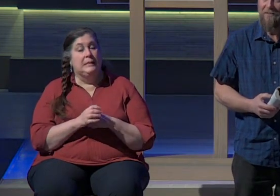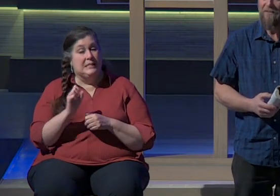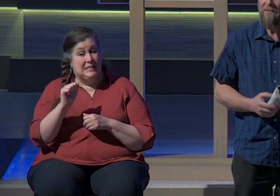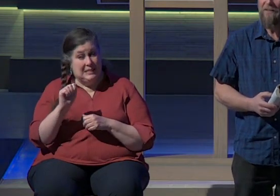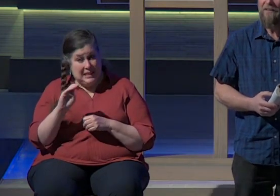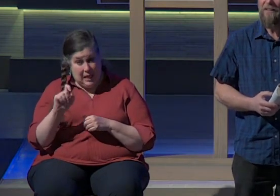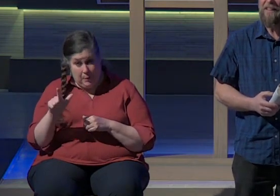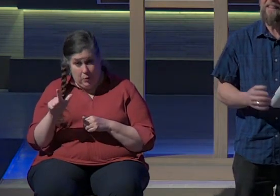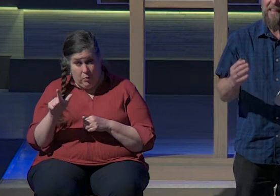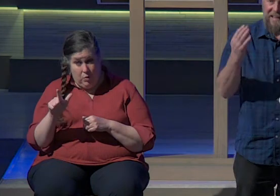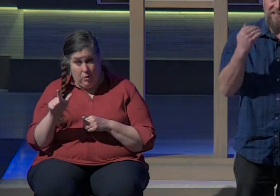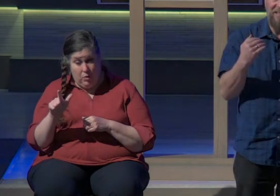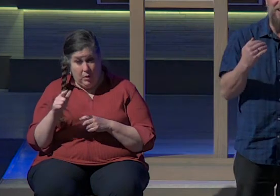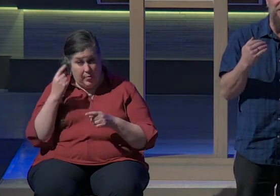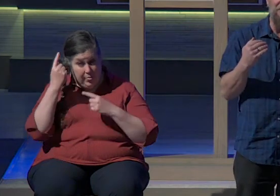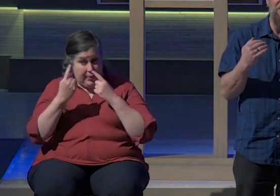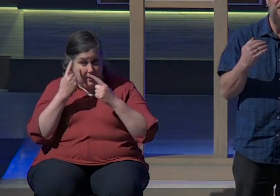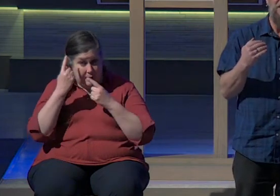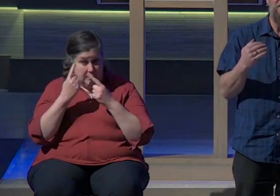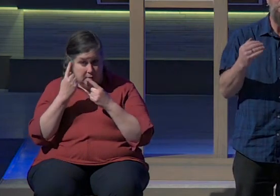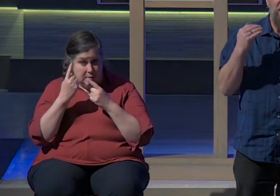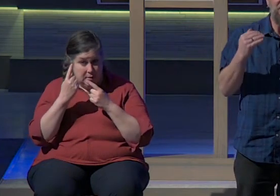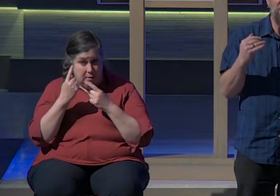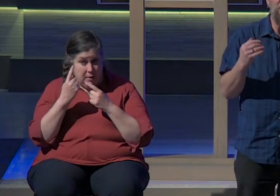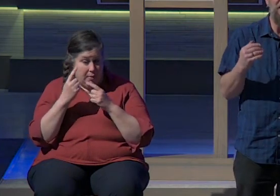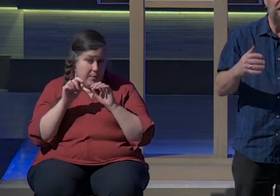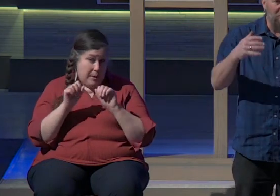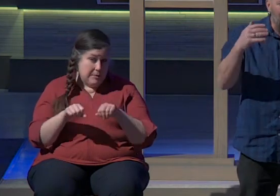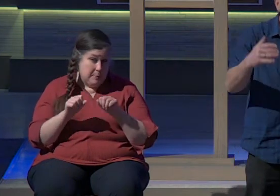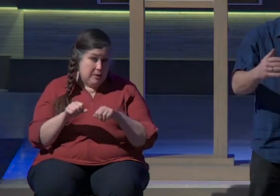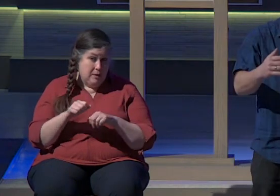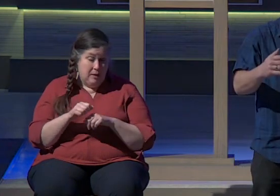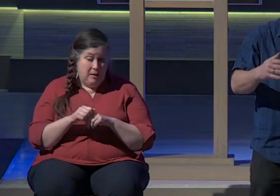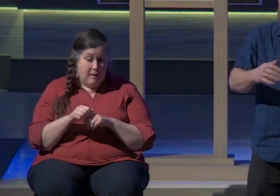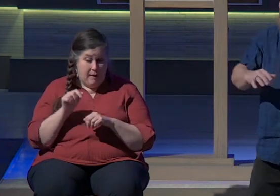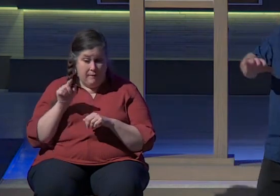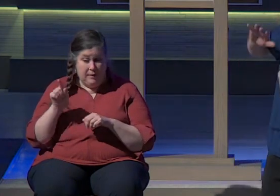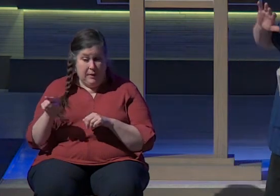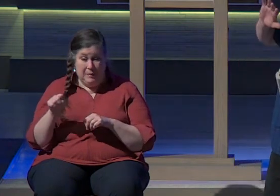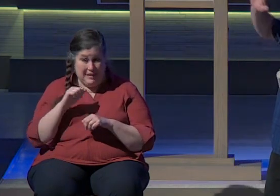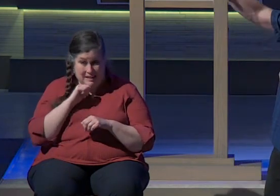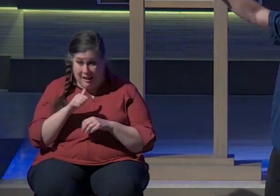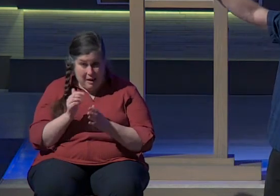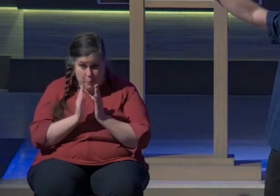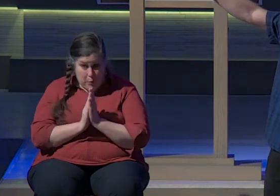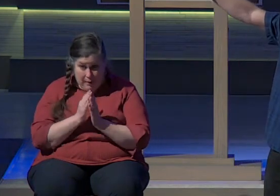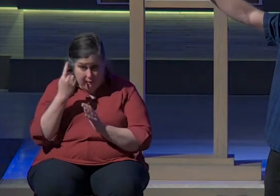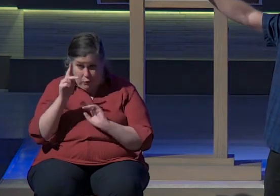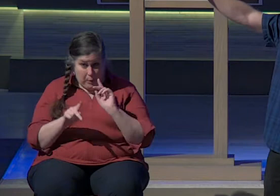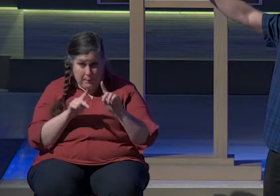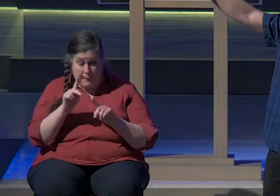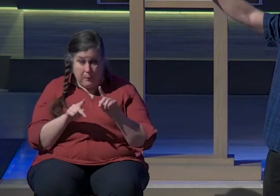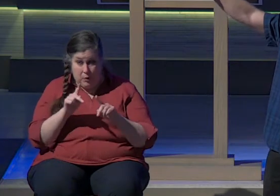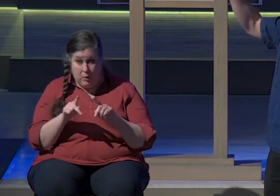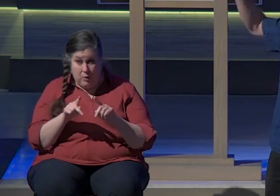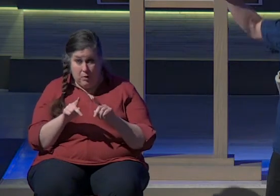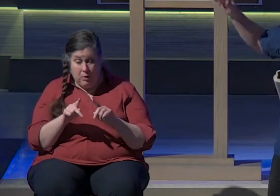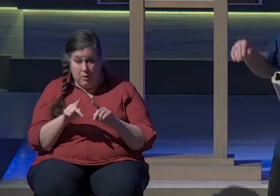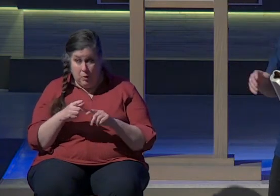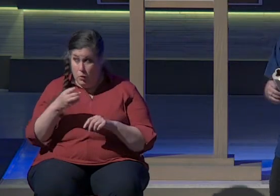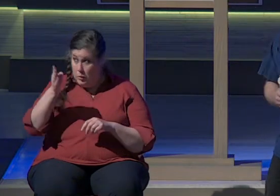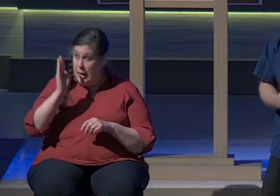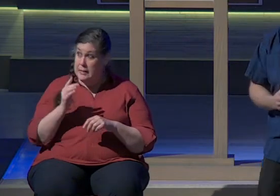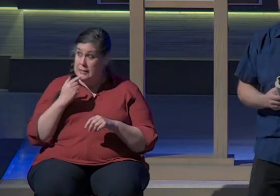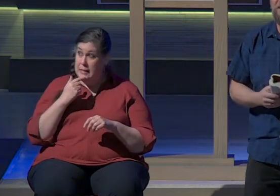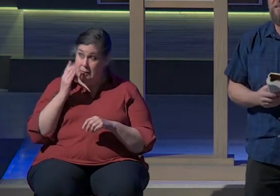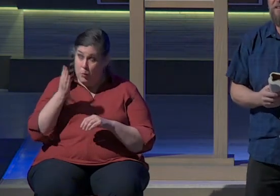Samuel thinks of the possibility of him not praying for the people who God says